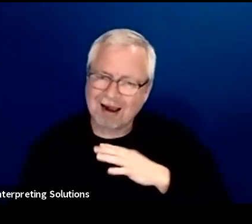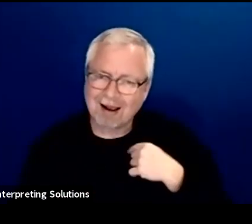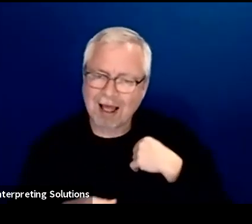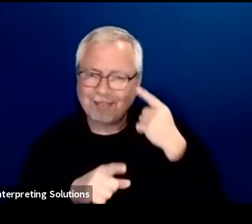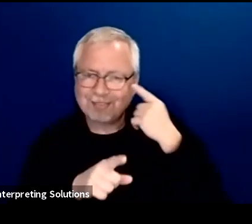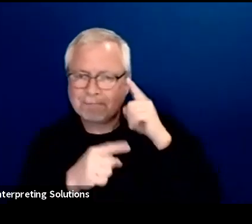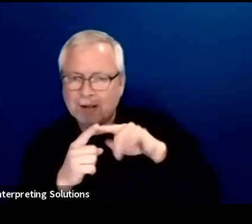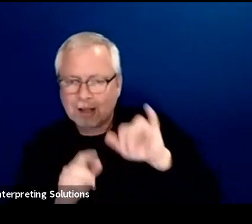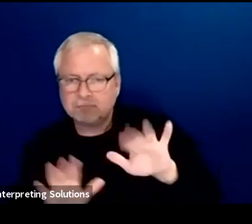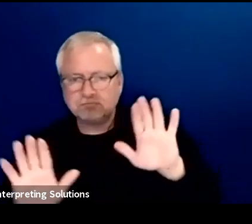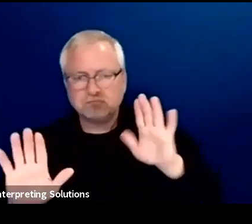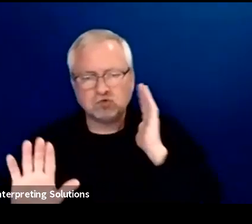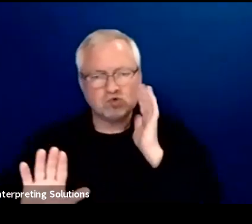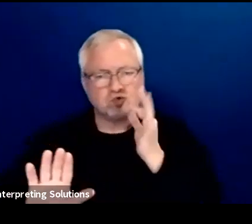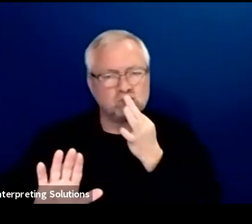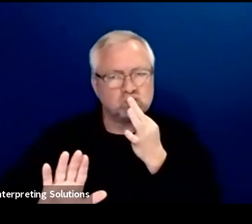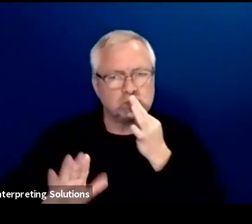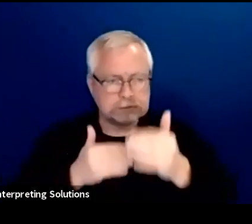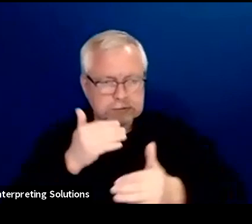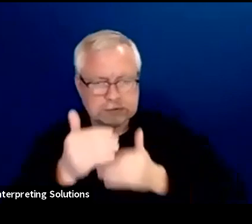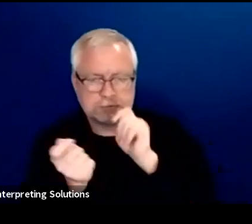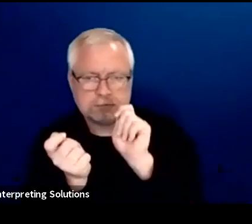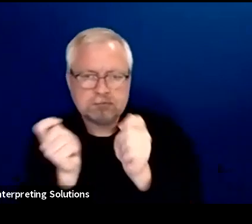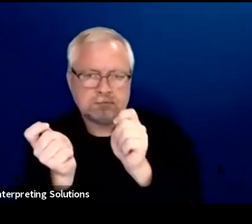two. Thank you.